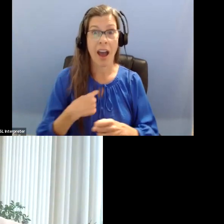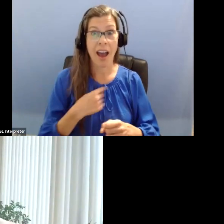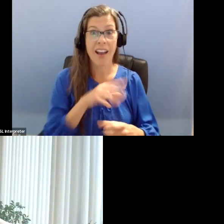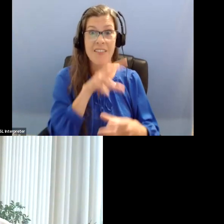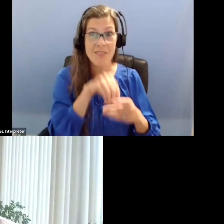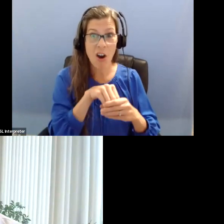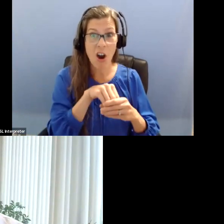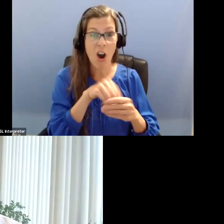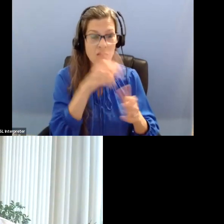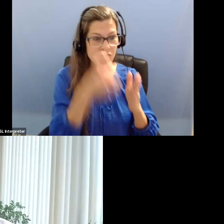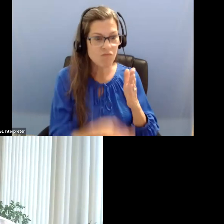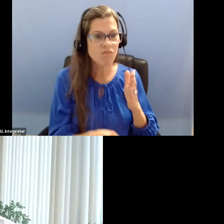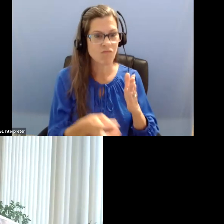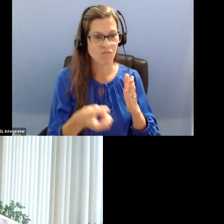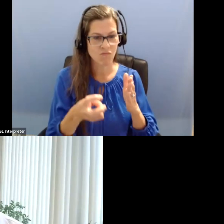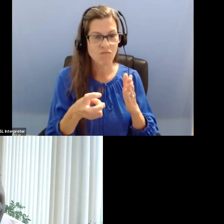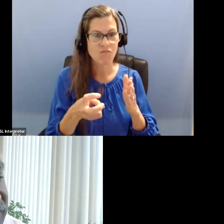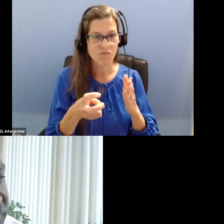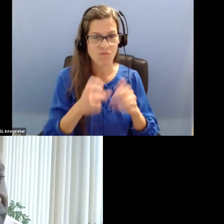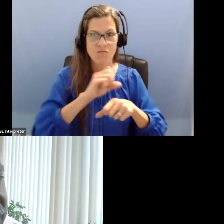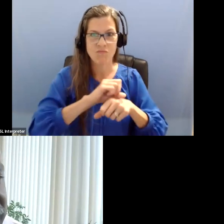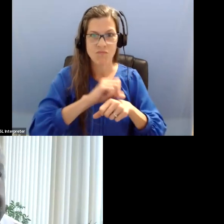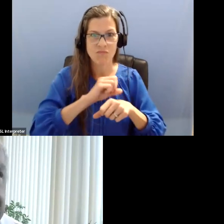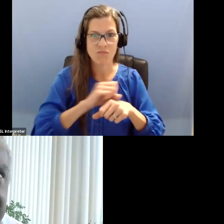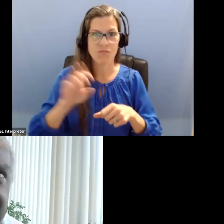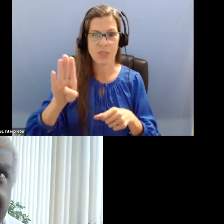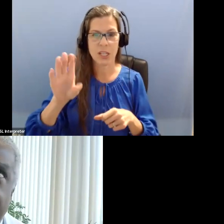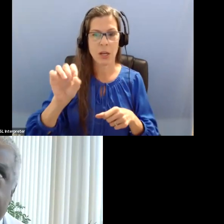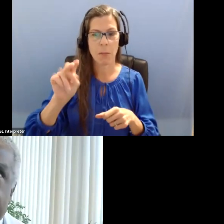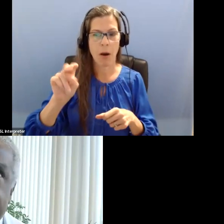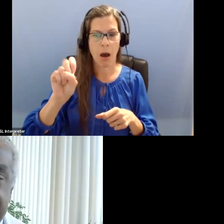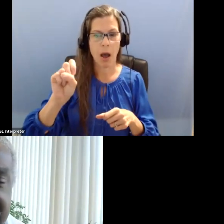bonsai. And it's a very